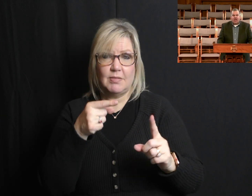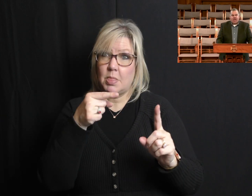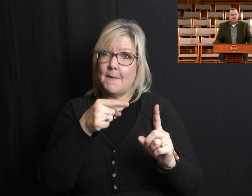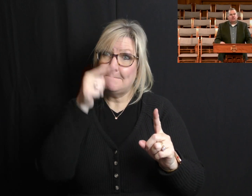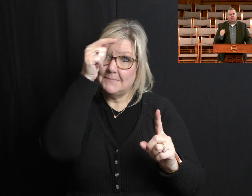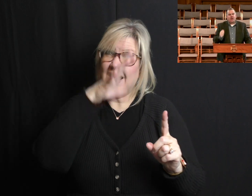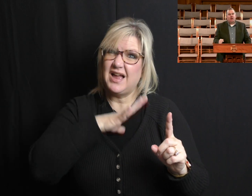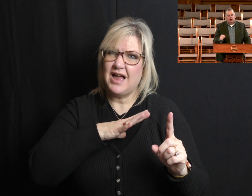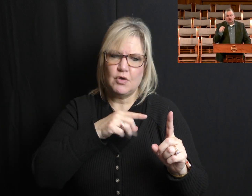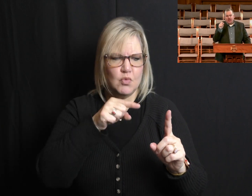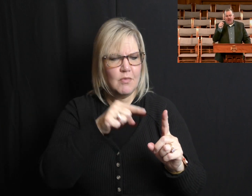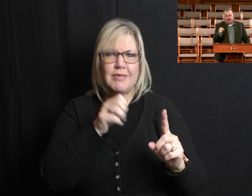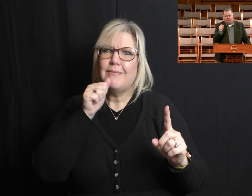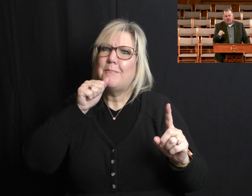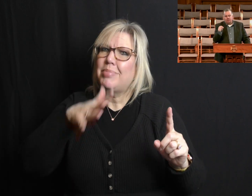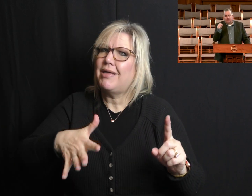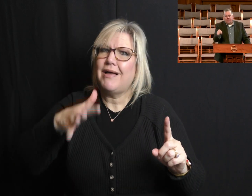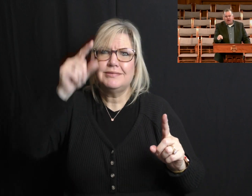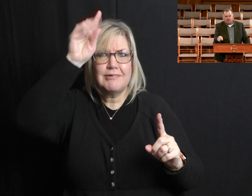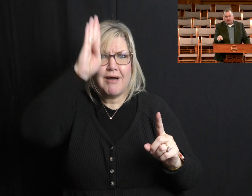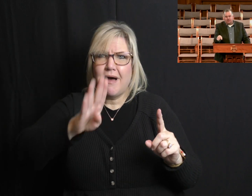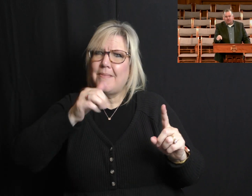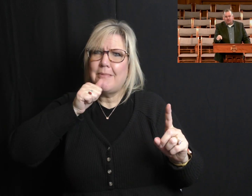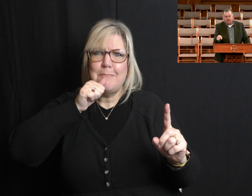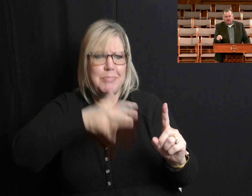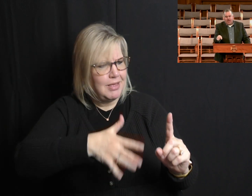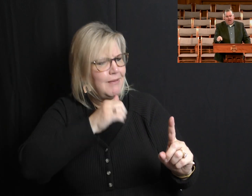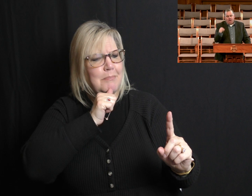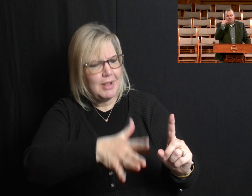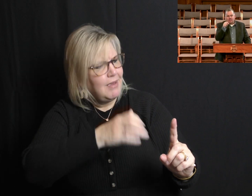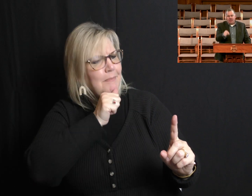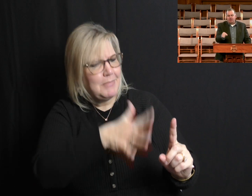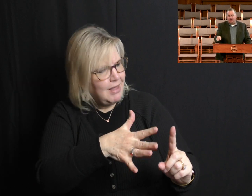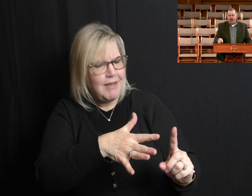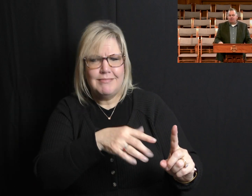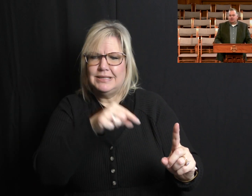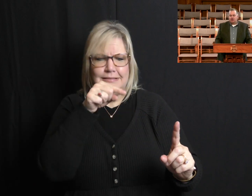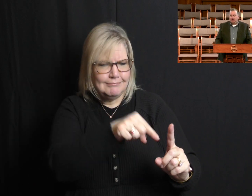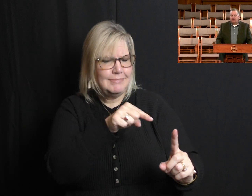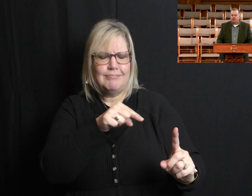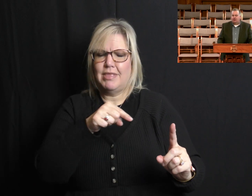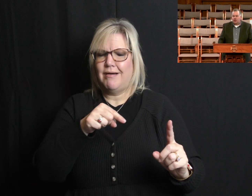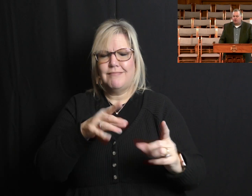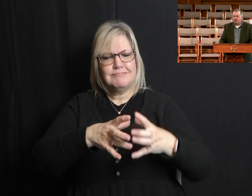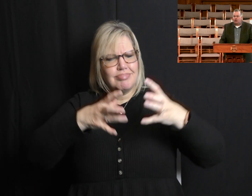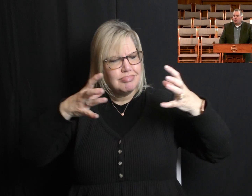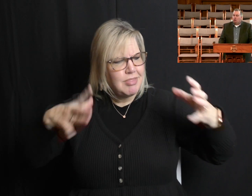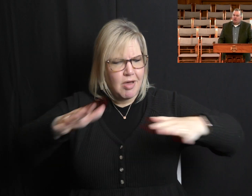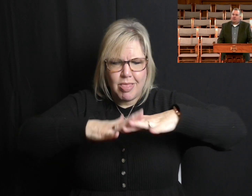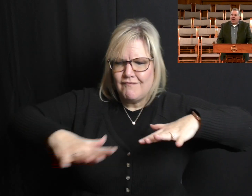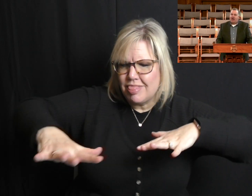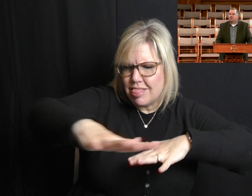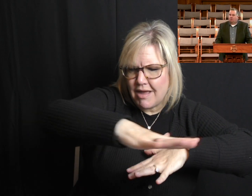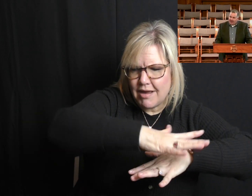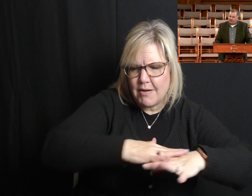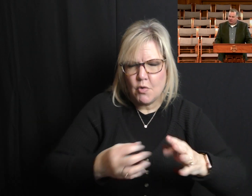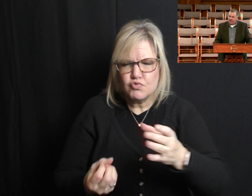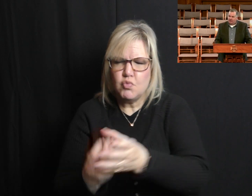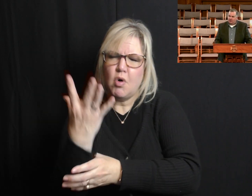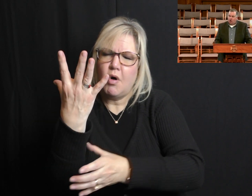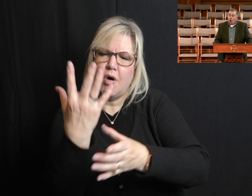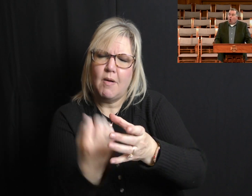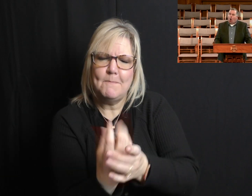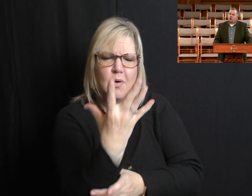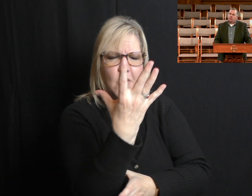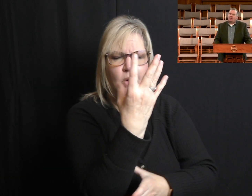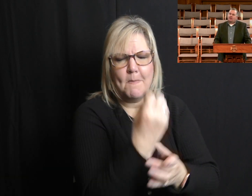blessed. His fields had been productive. And when given the opportunity to be generous with God's